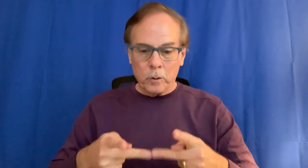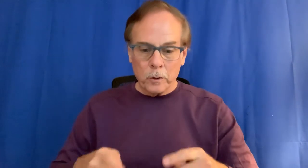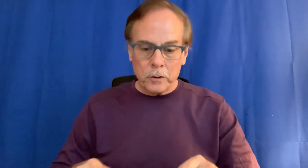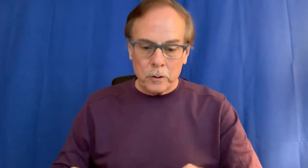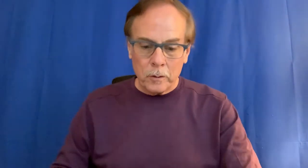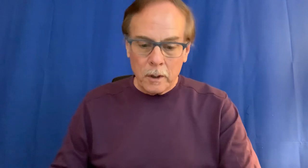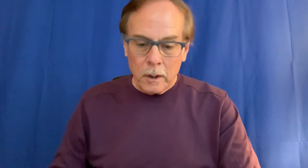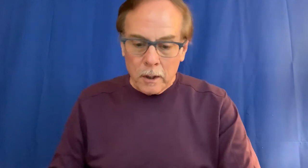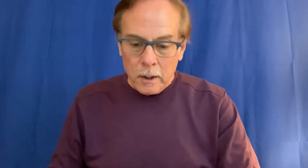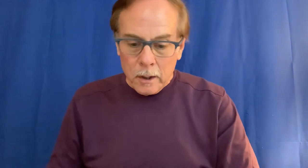towards you.